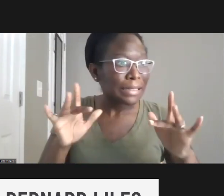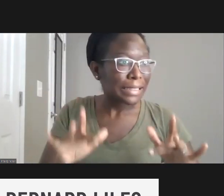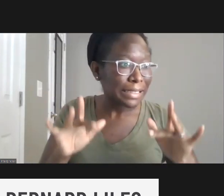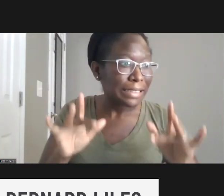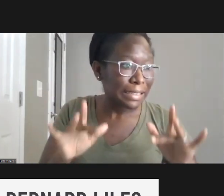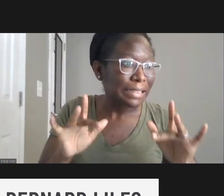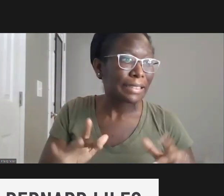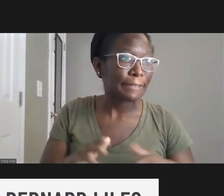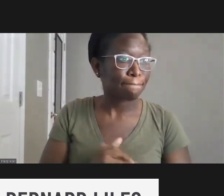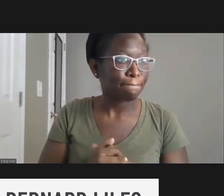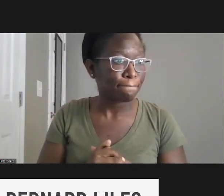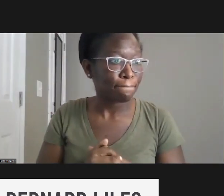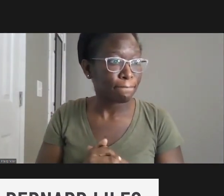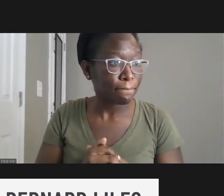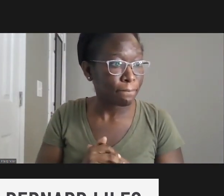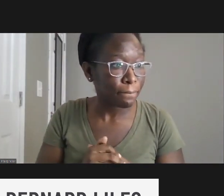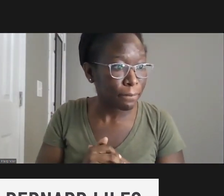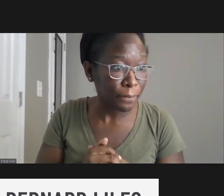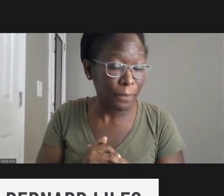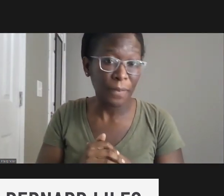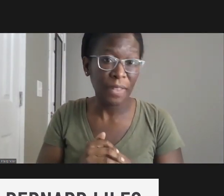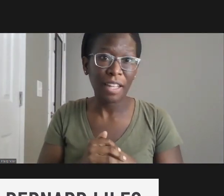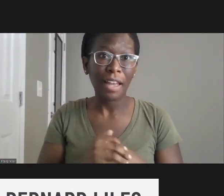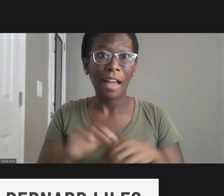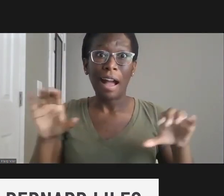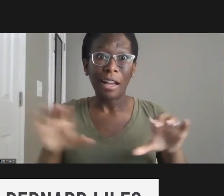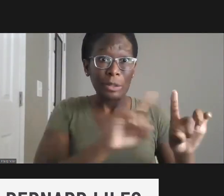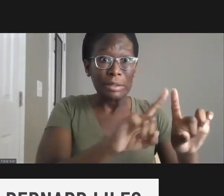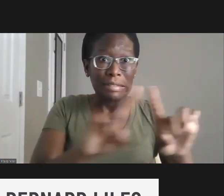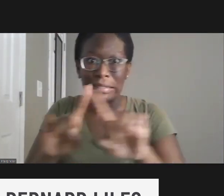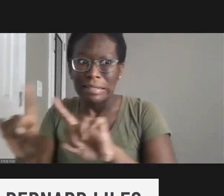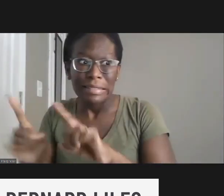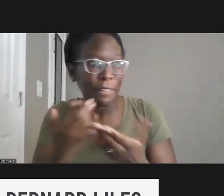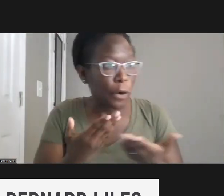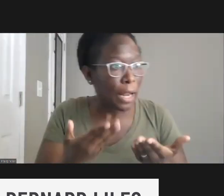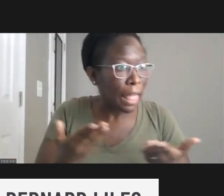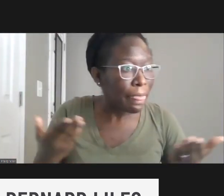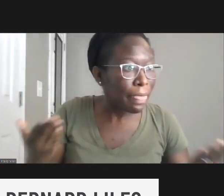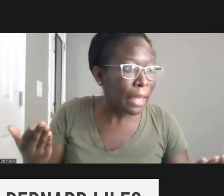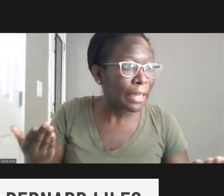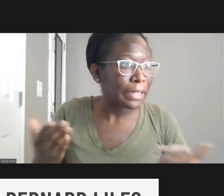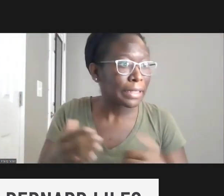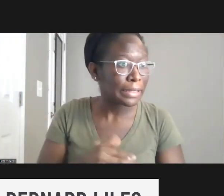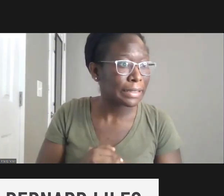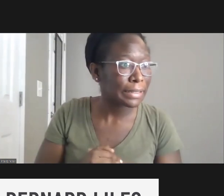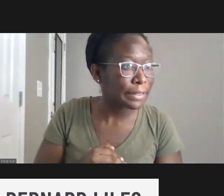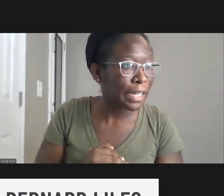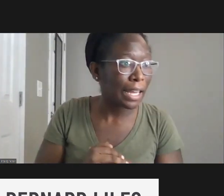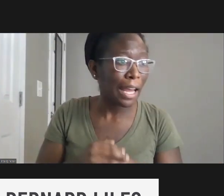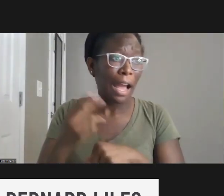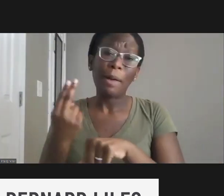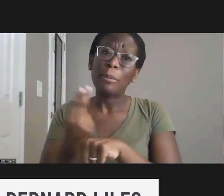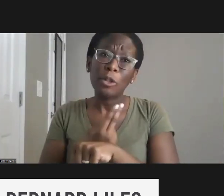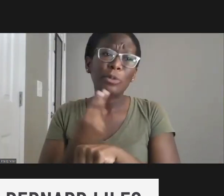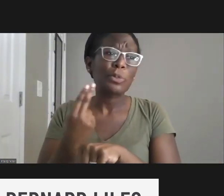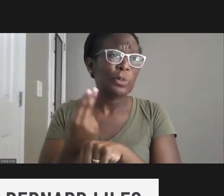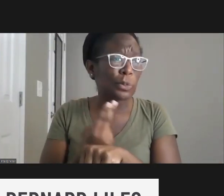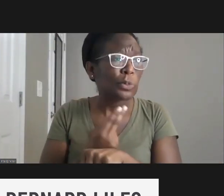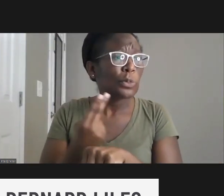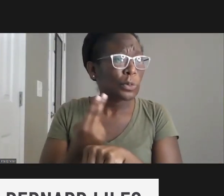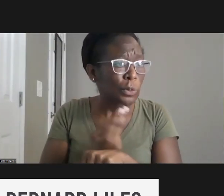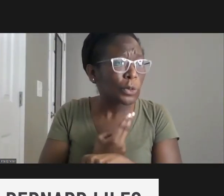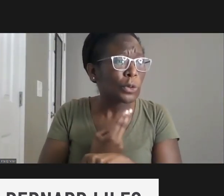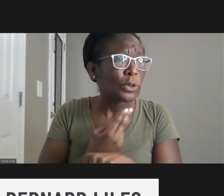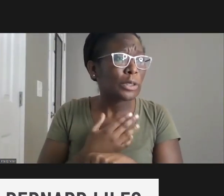I seem to see this as a better use of my skills than the mailroom